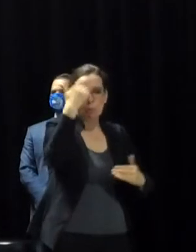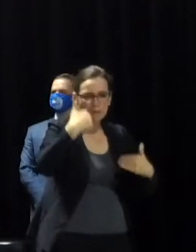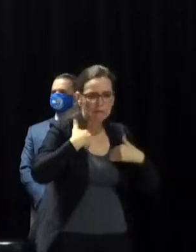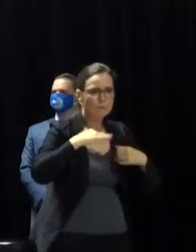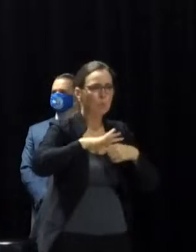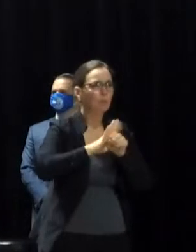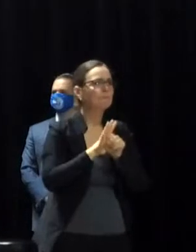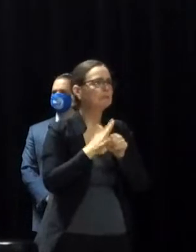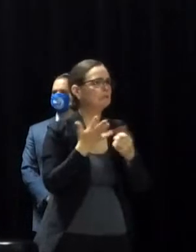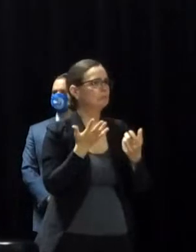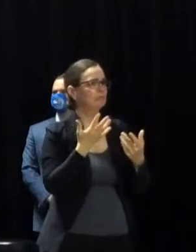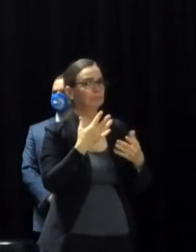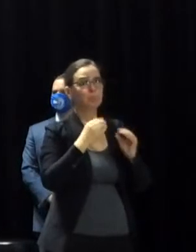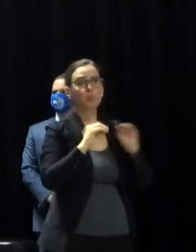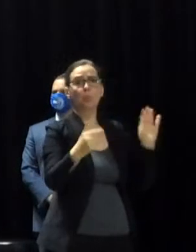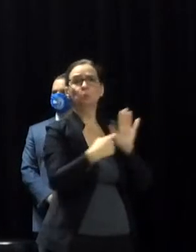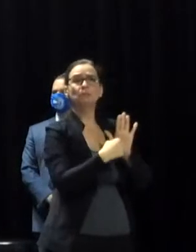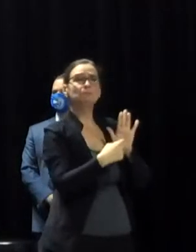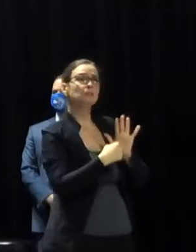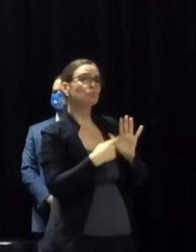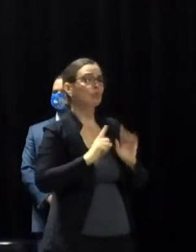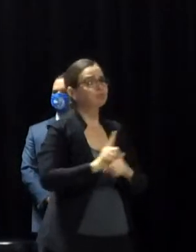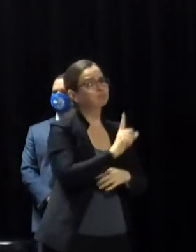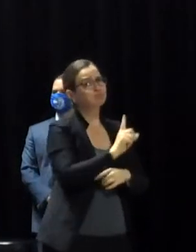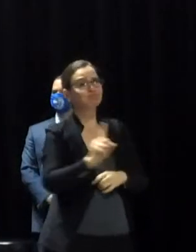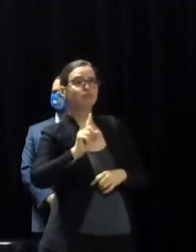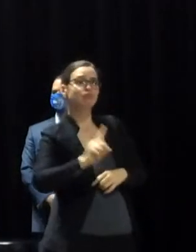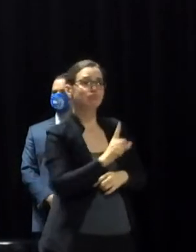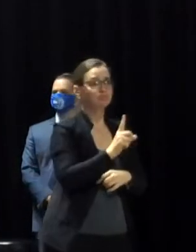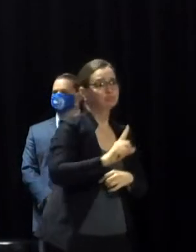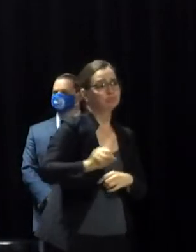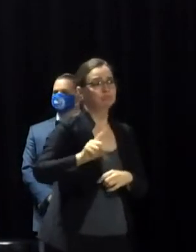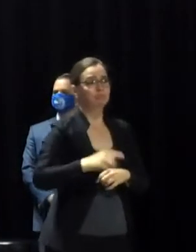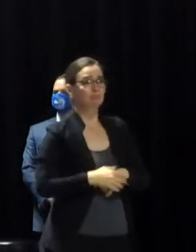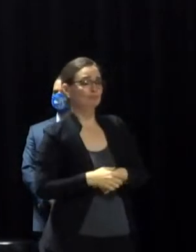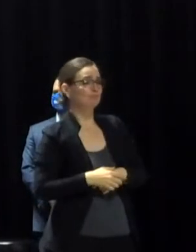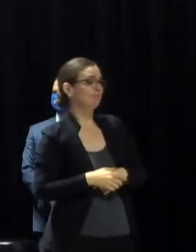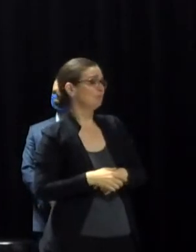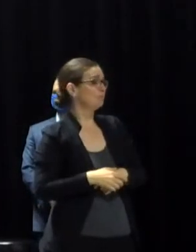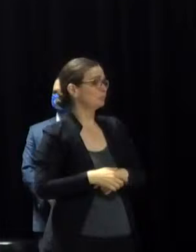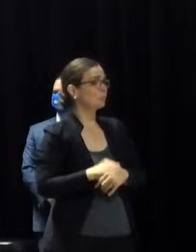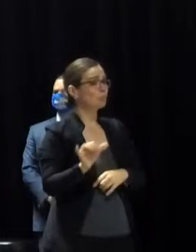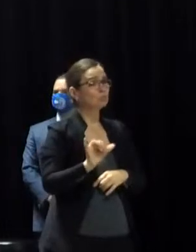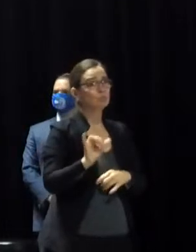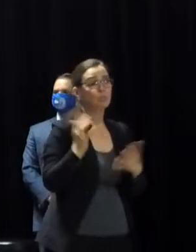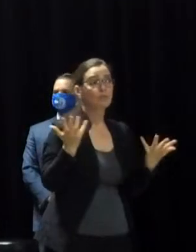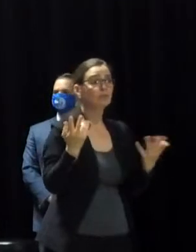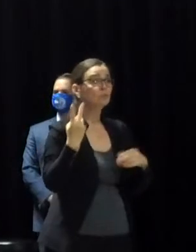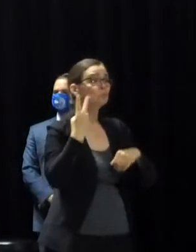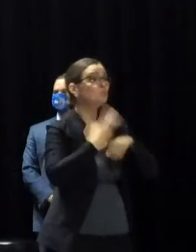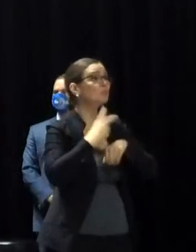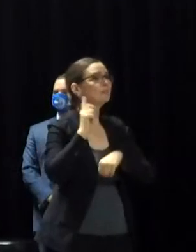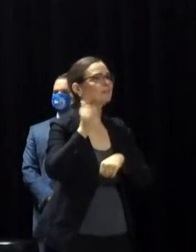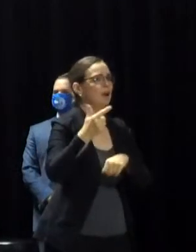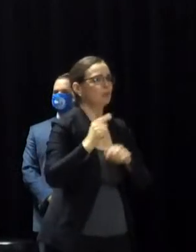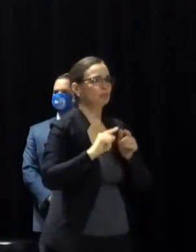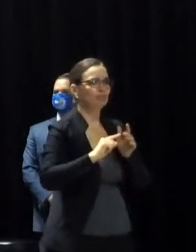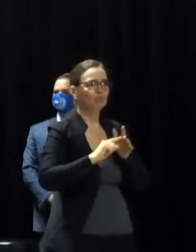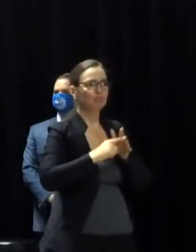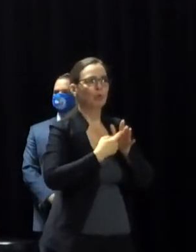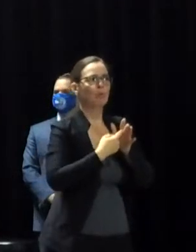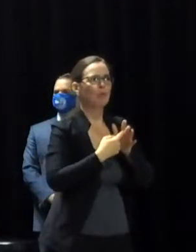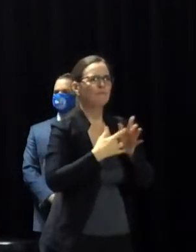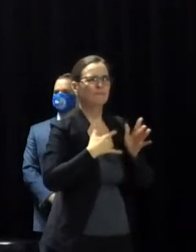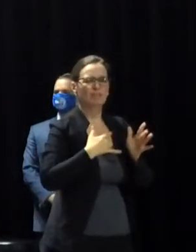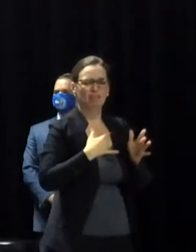of before they had symptoms, they started to trickle it down to different places. And also, if you think of educational